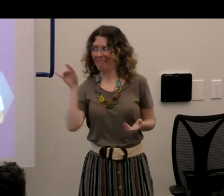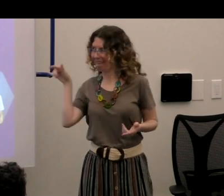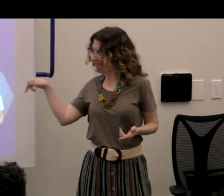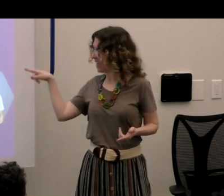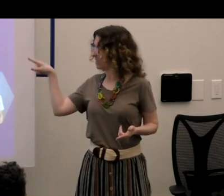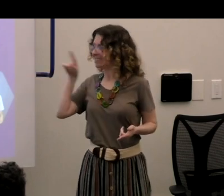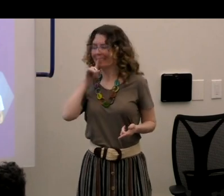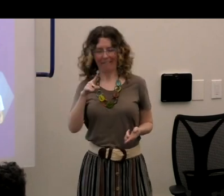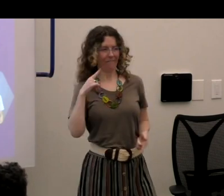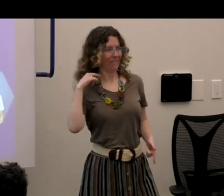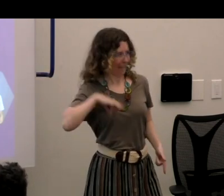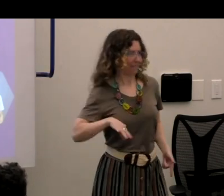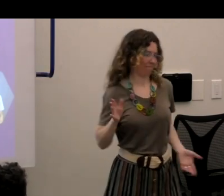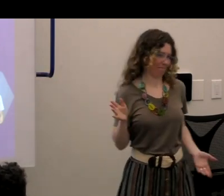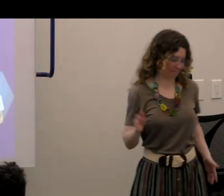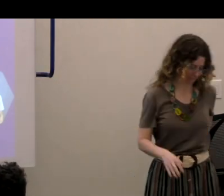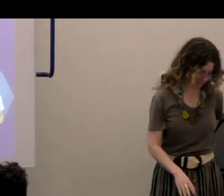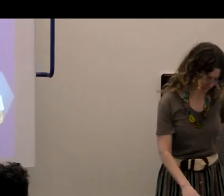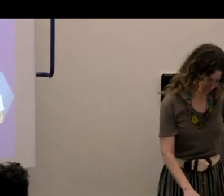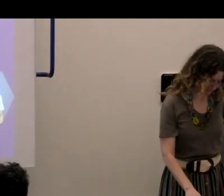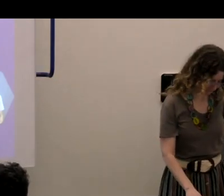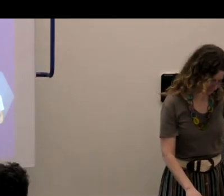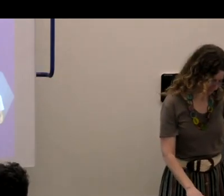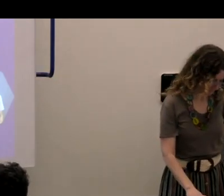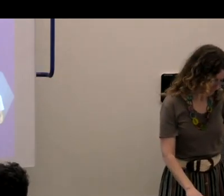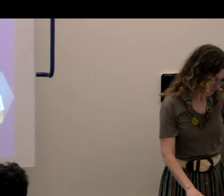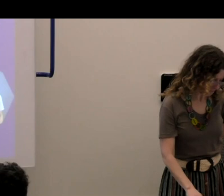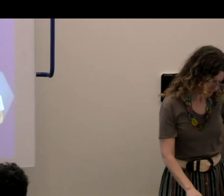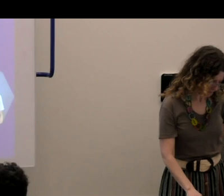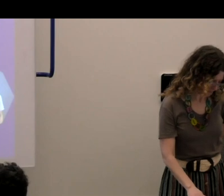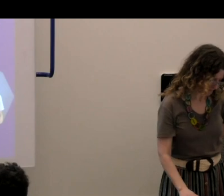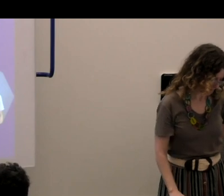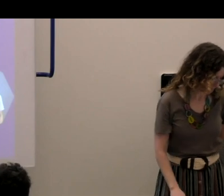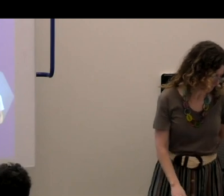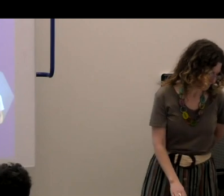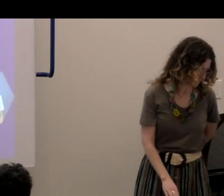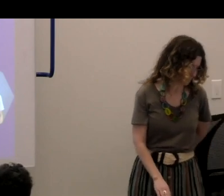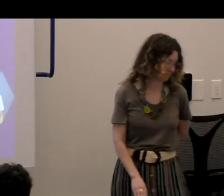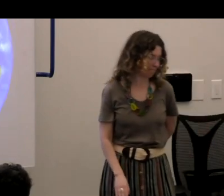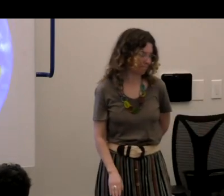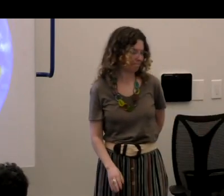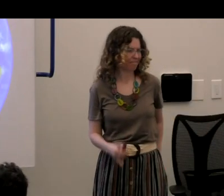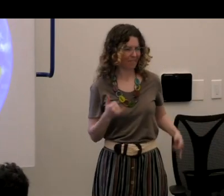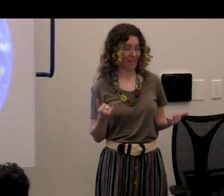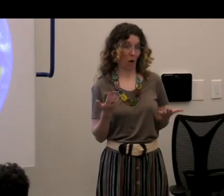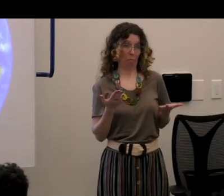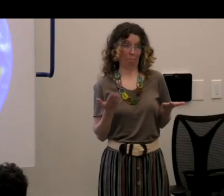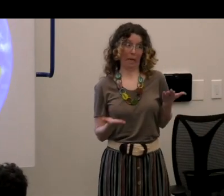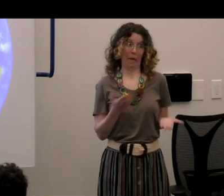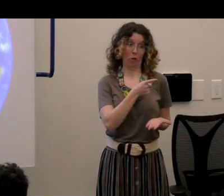But deaf people have the ability that to contribute in a way that is accurately portrayed by deaf gain.